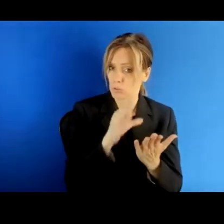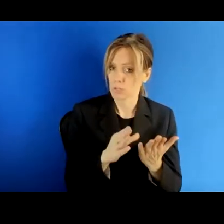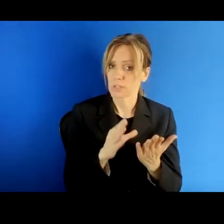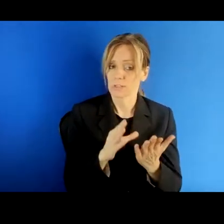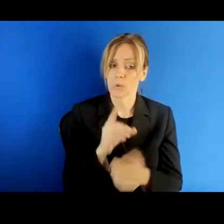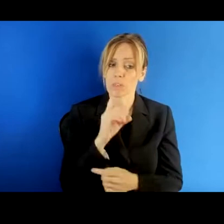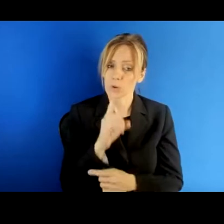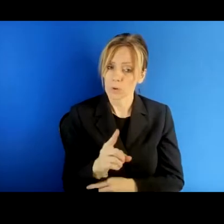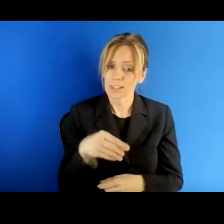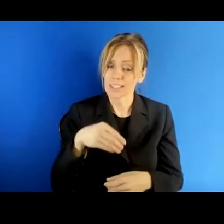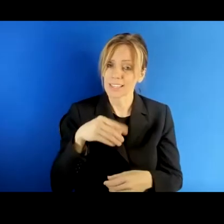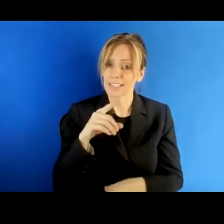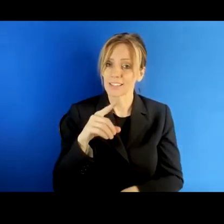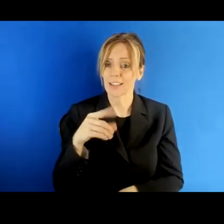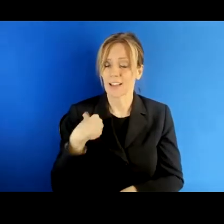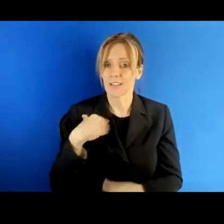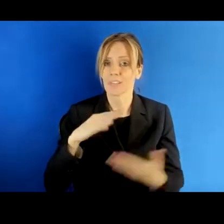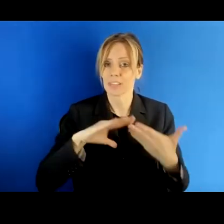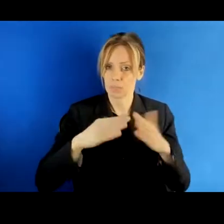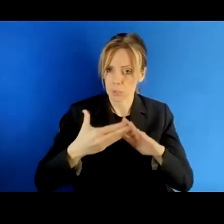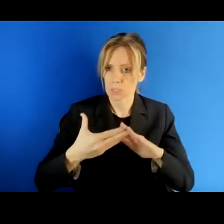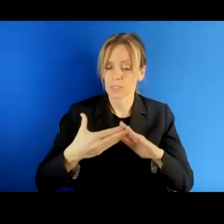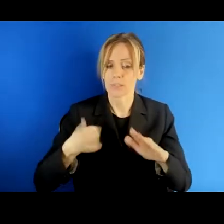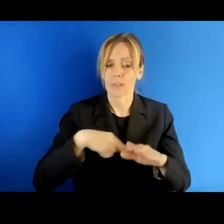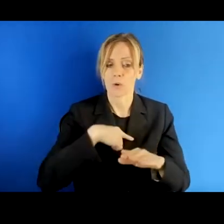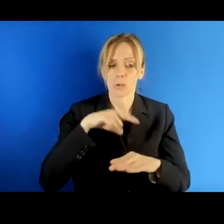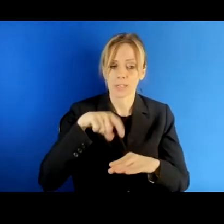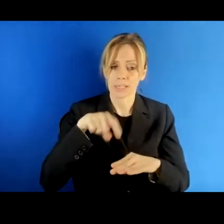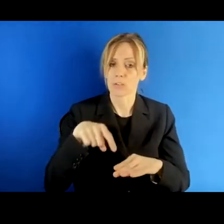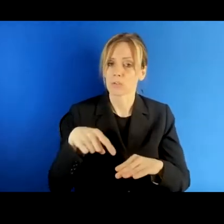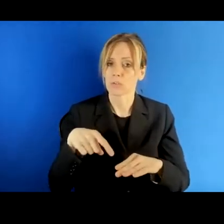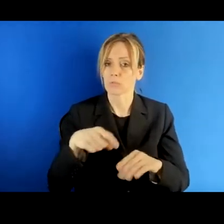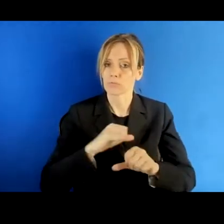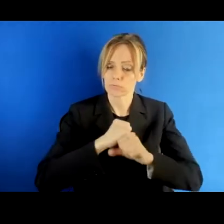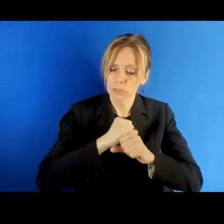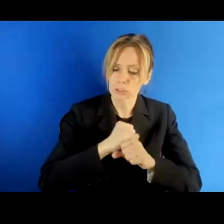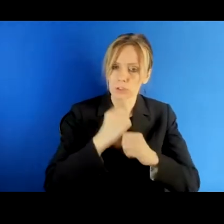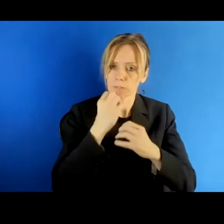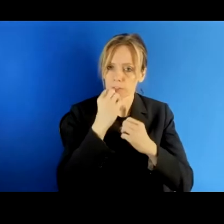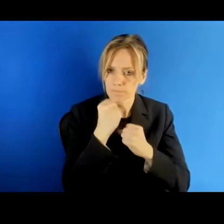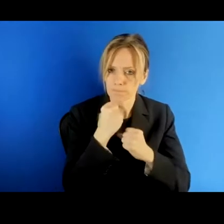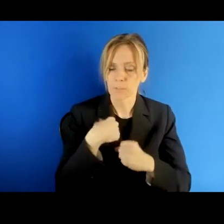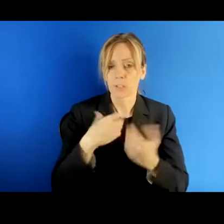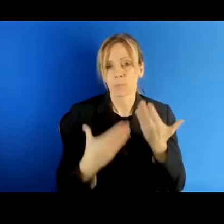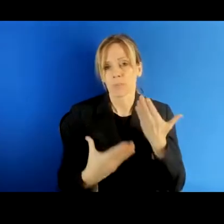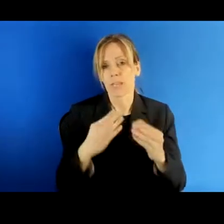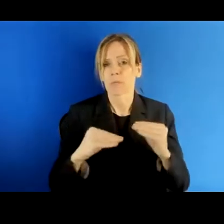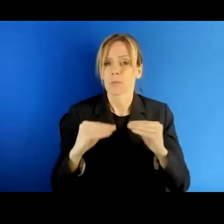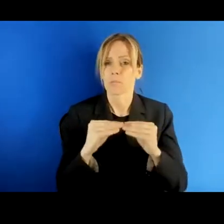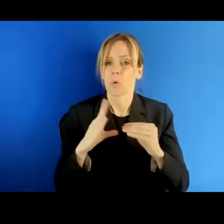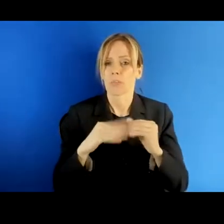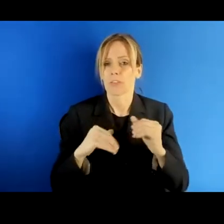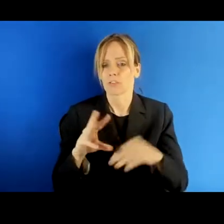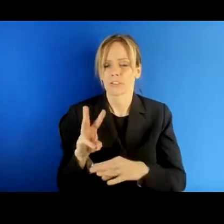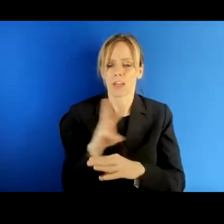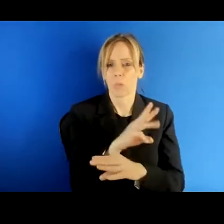community, and we do need to preserve that. And to preserve that, we may need something more than a Western construct of, you know, investigate, determine who's